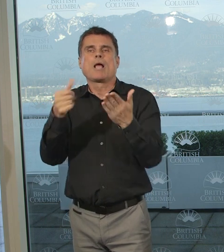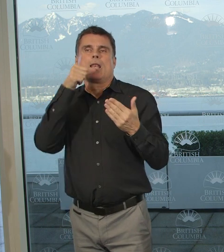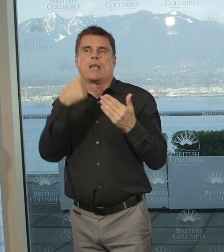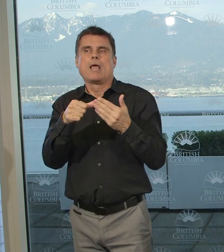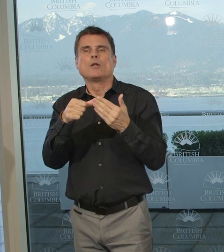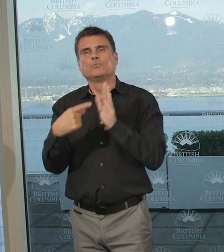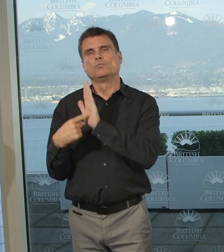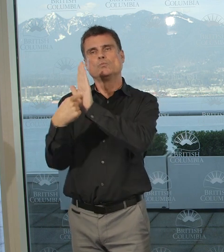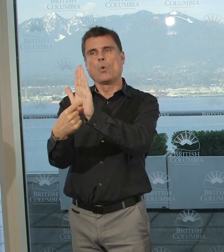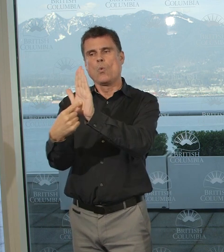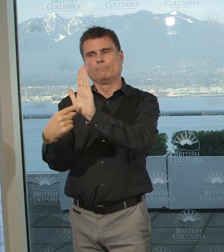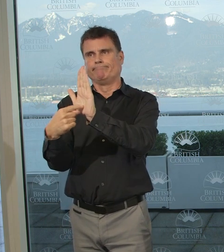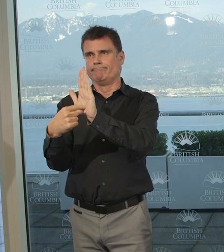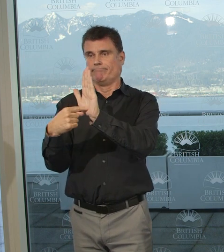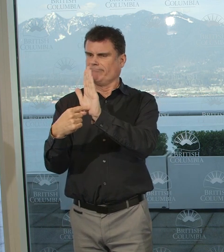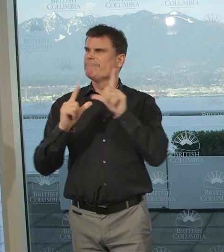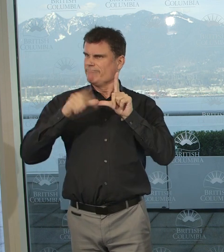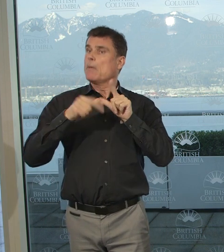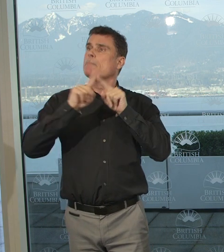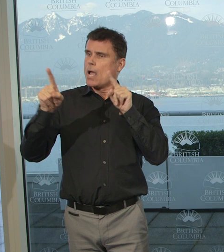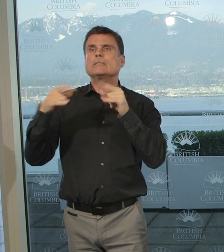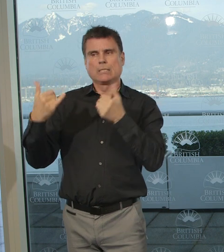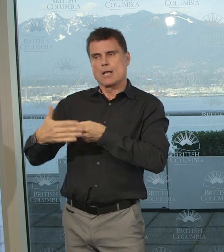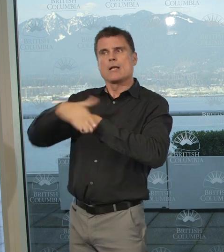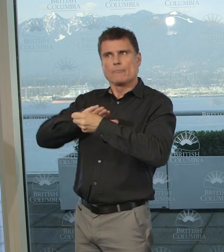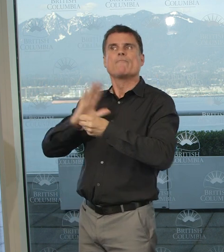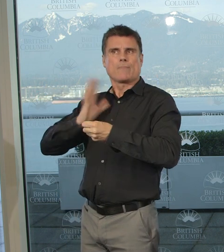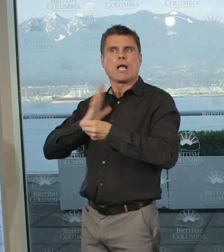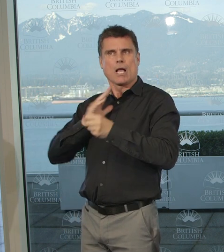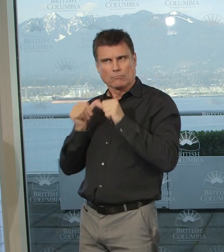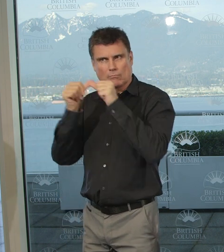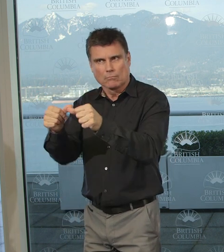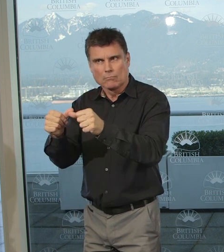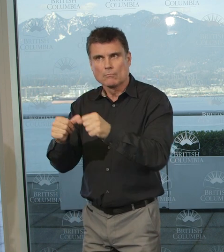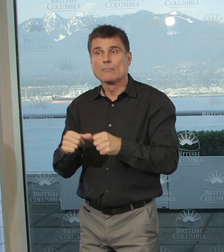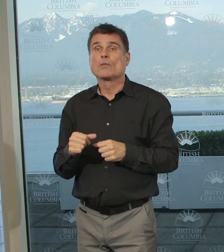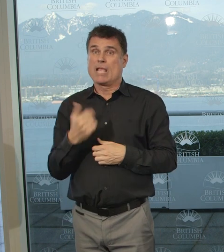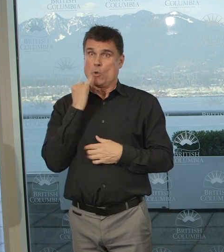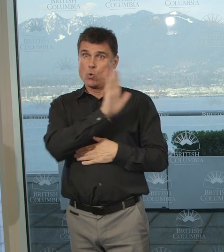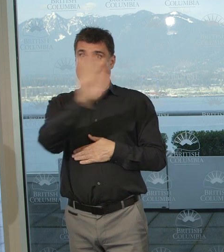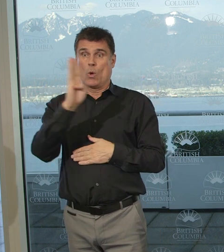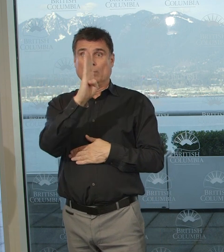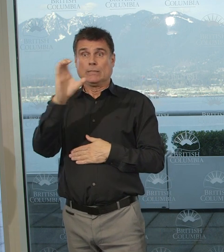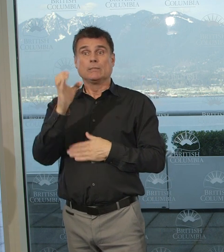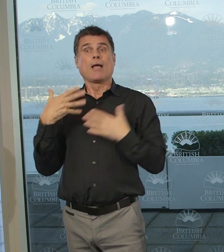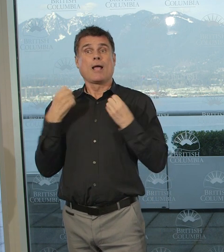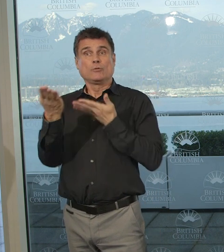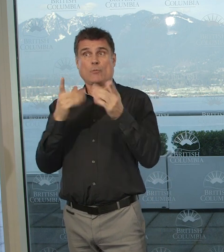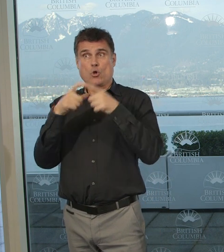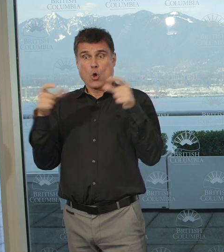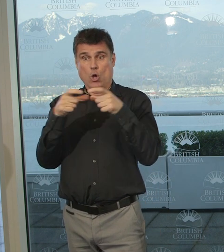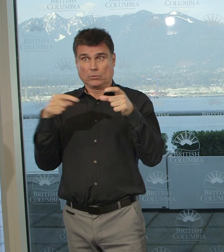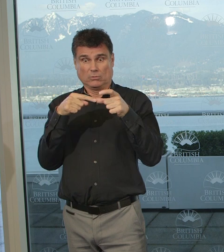beneficiary may use the personal health number on their expired BC services card to access provincially funded healthcare services. They just